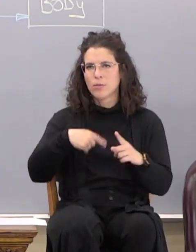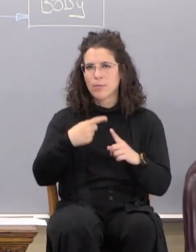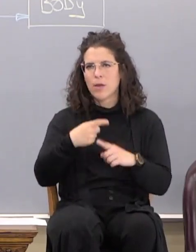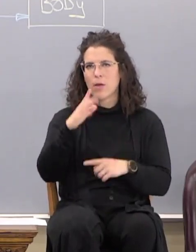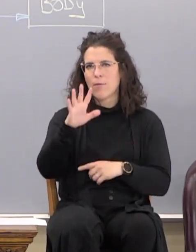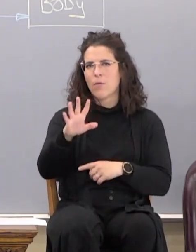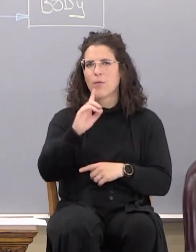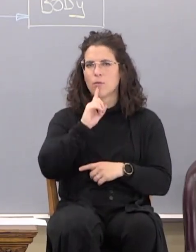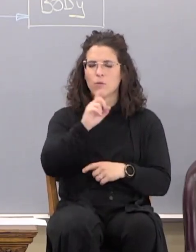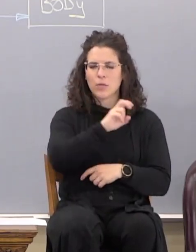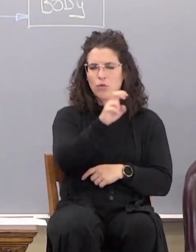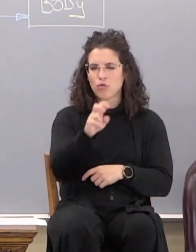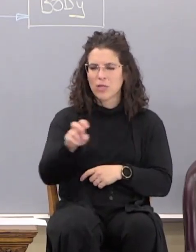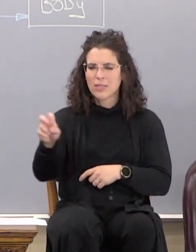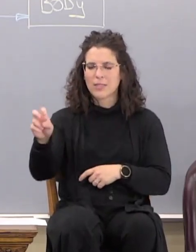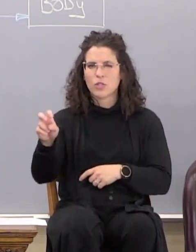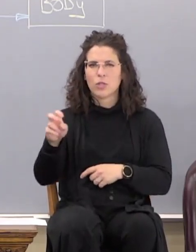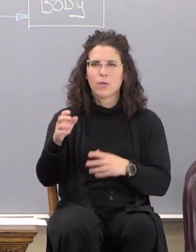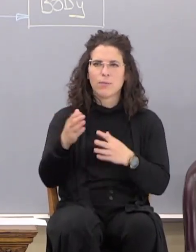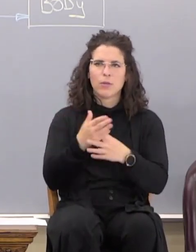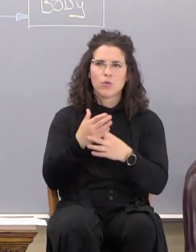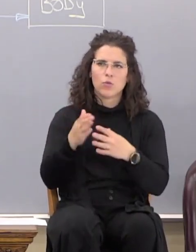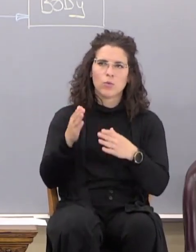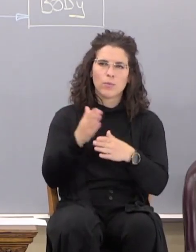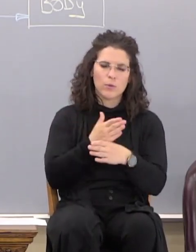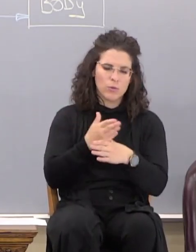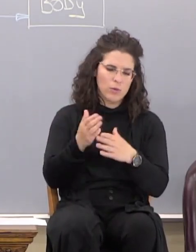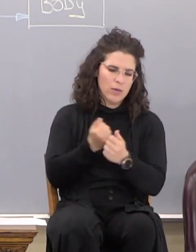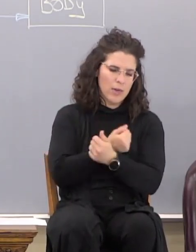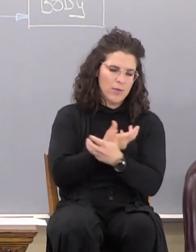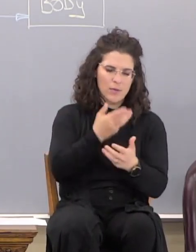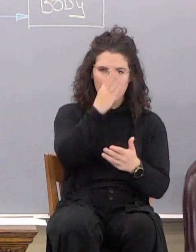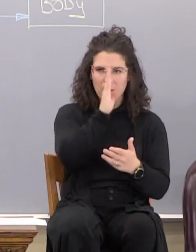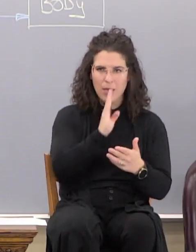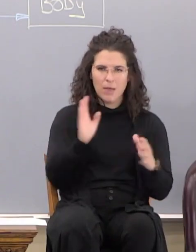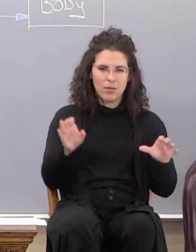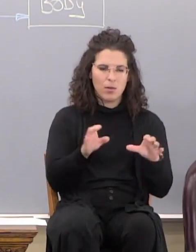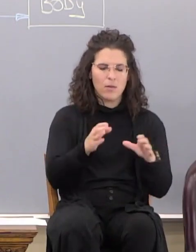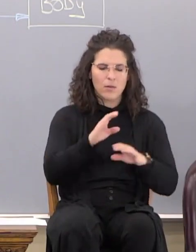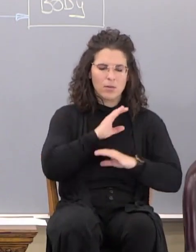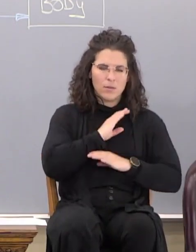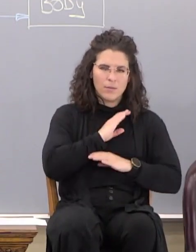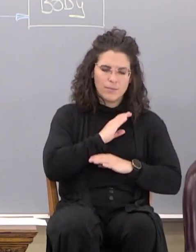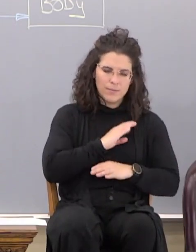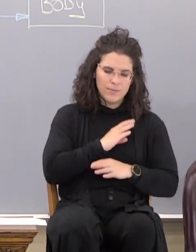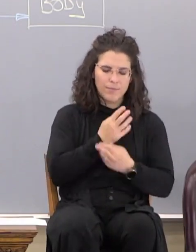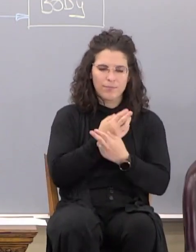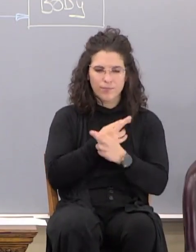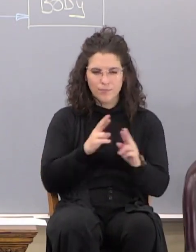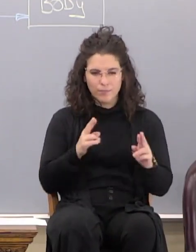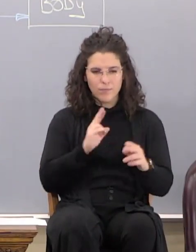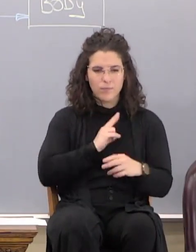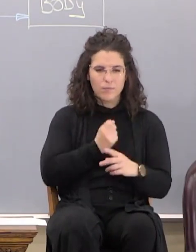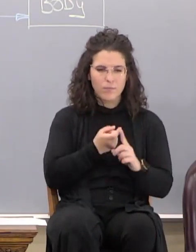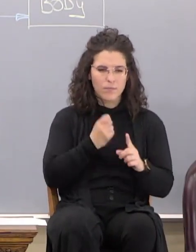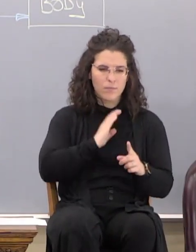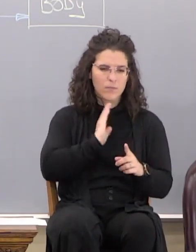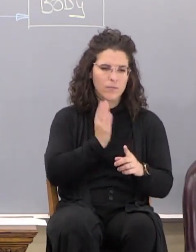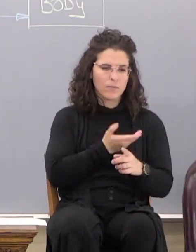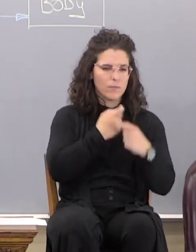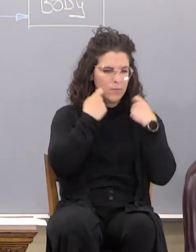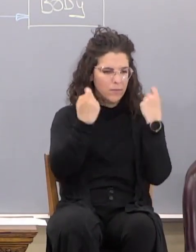is really a transition between all God's done to satisfy and rescue us from our sins,